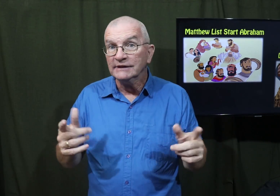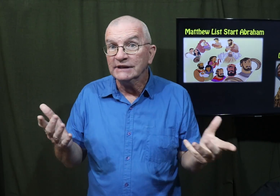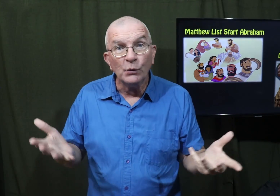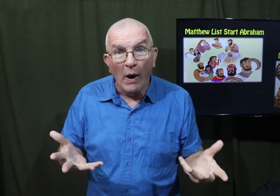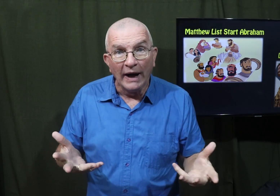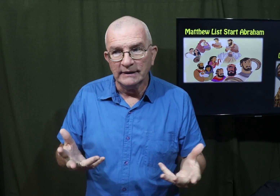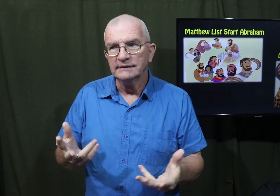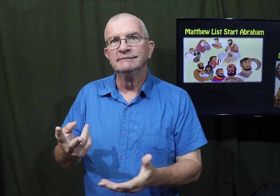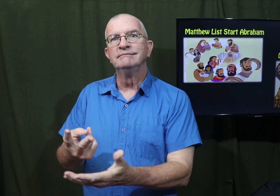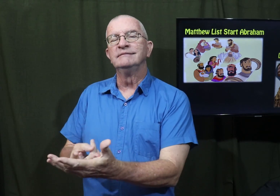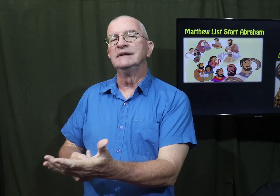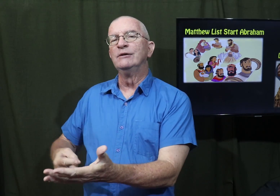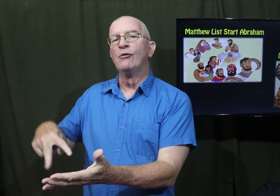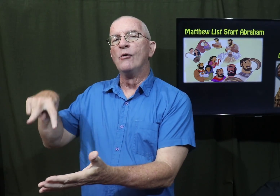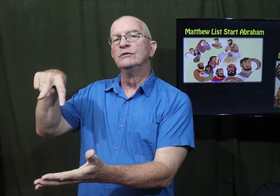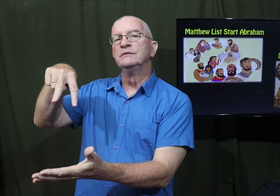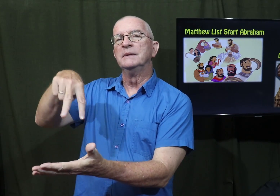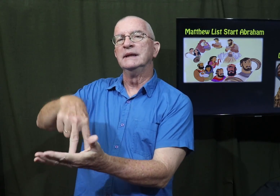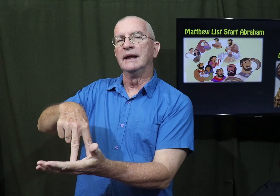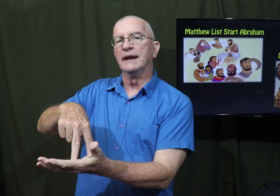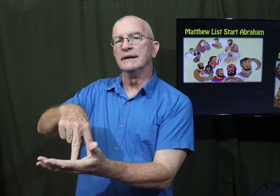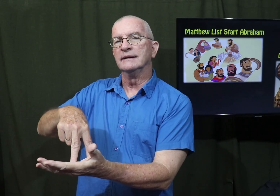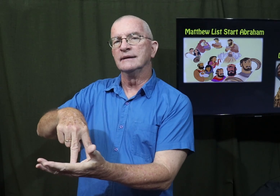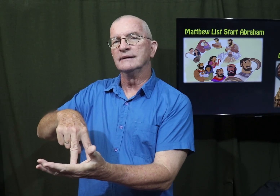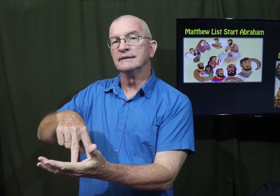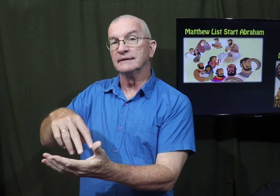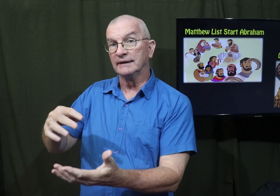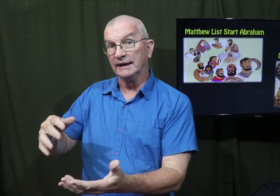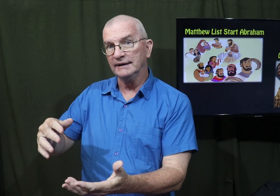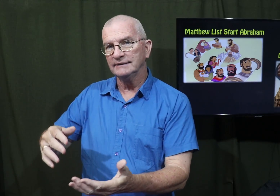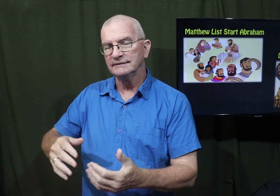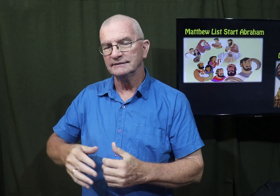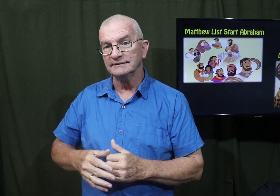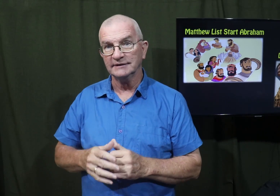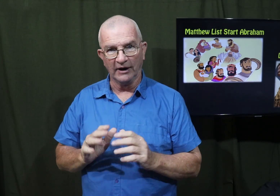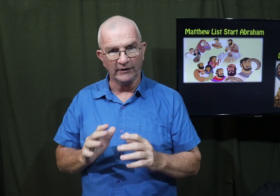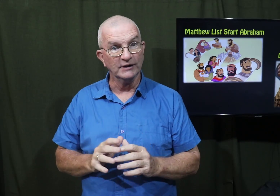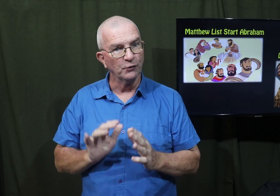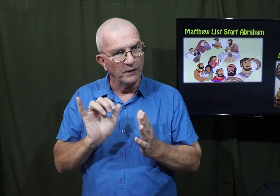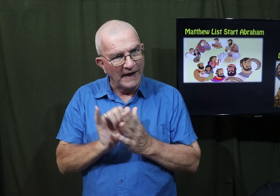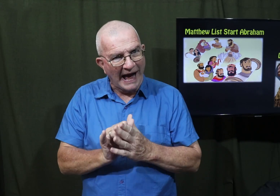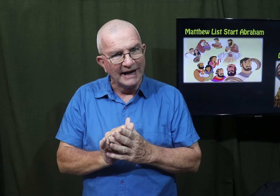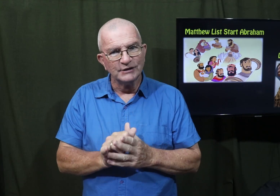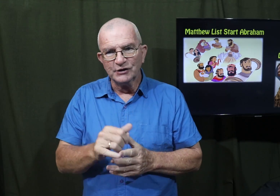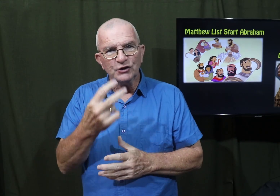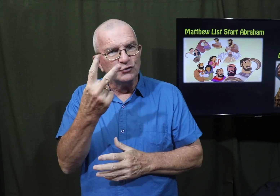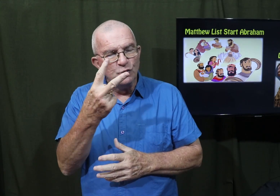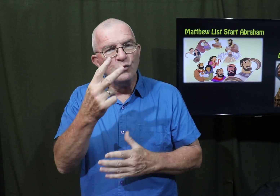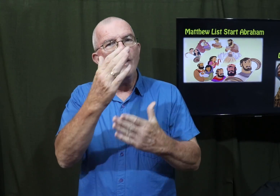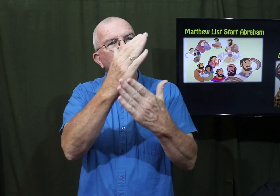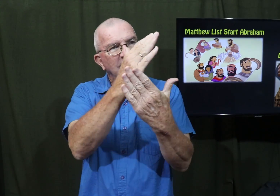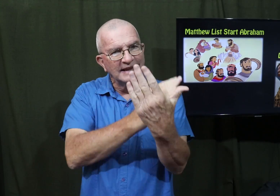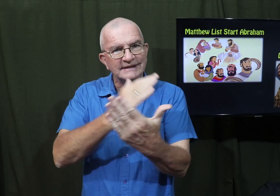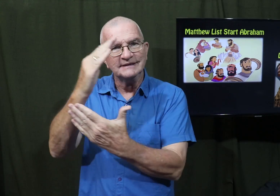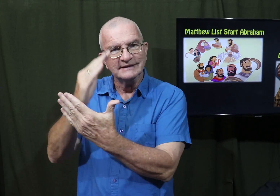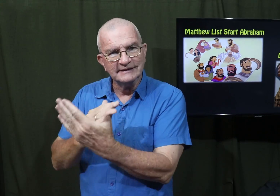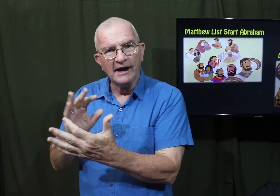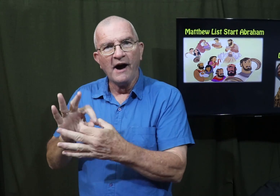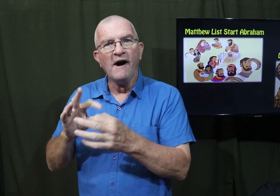The difference is what Jesus rose from the dead. OK so that's the